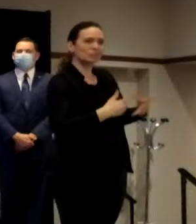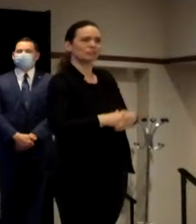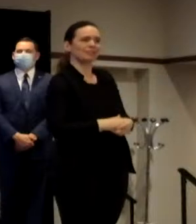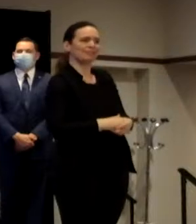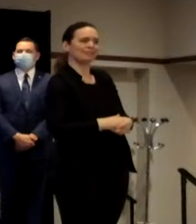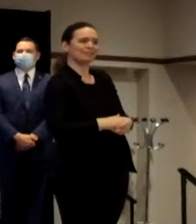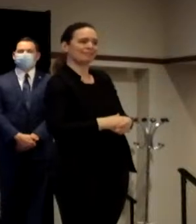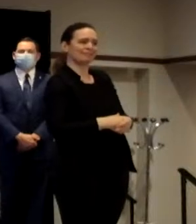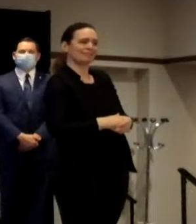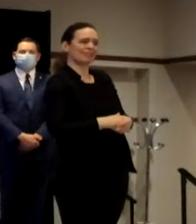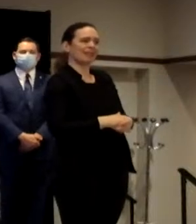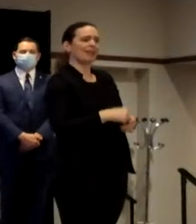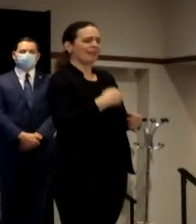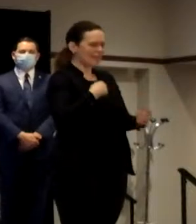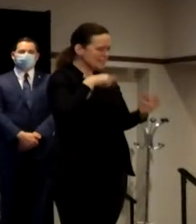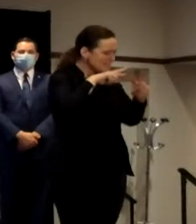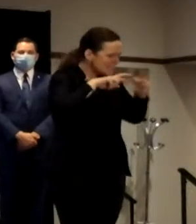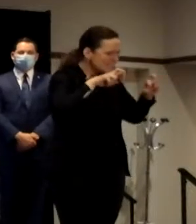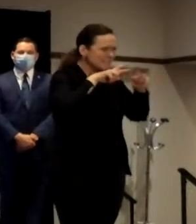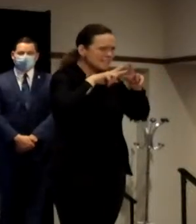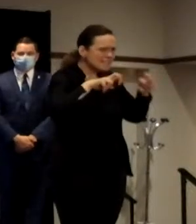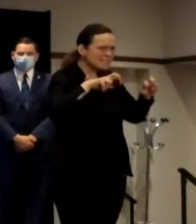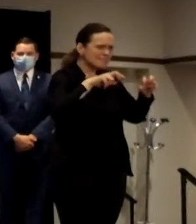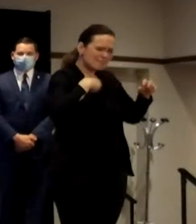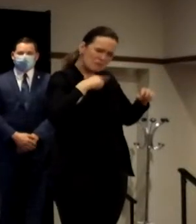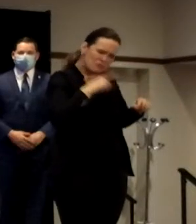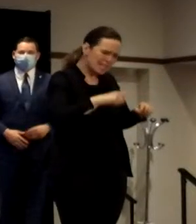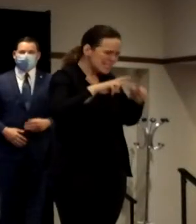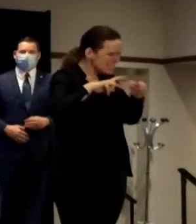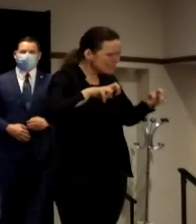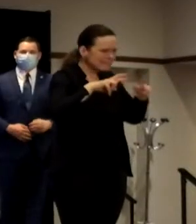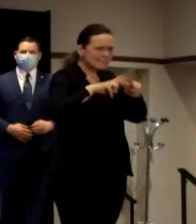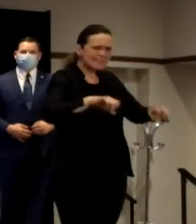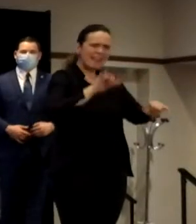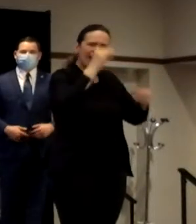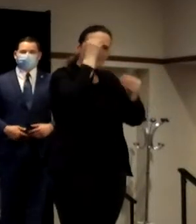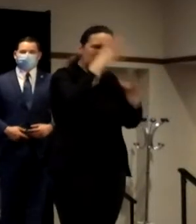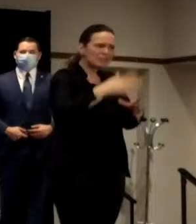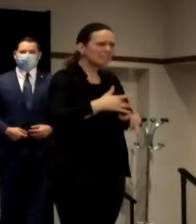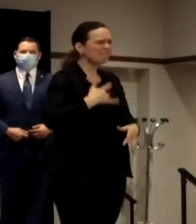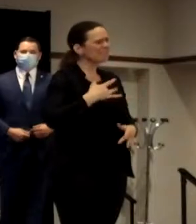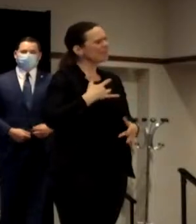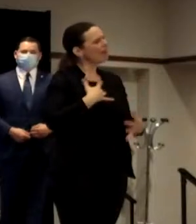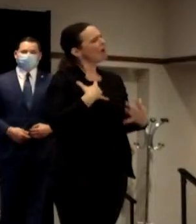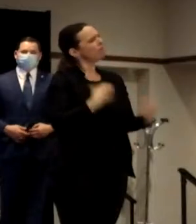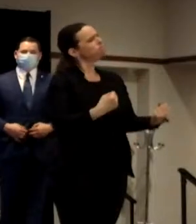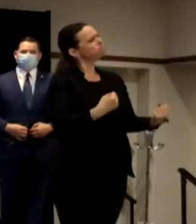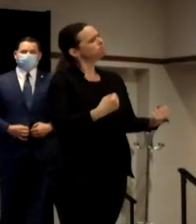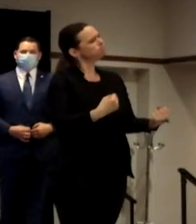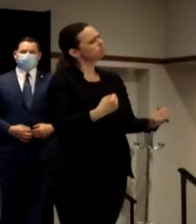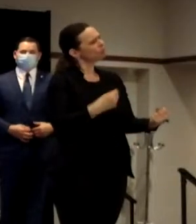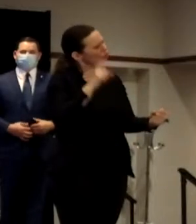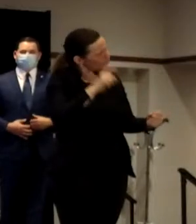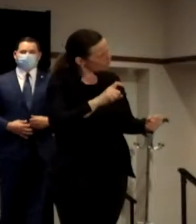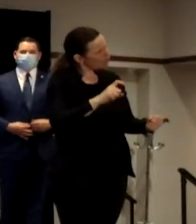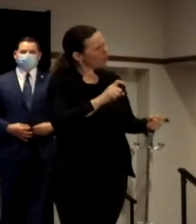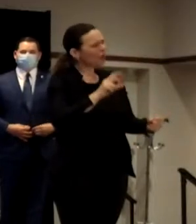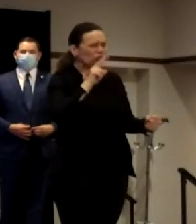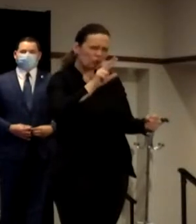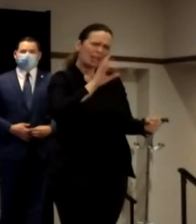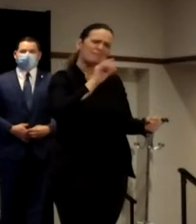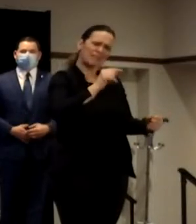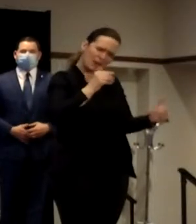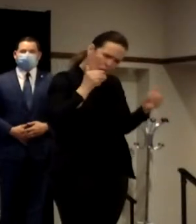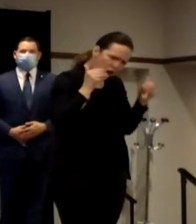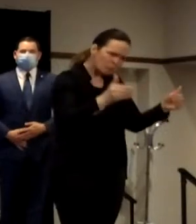through it, the process quite a bit, look at the evidence and say, do I feel comfortable at this point that can you go forward?